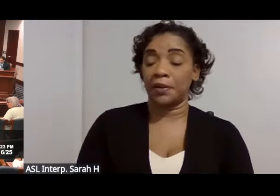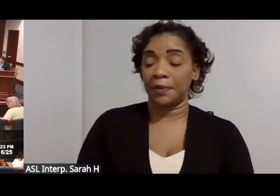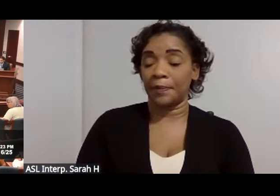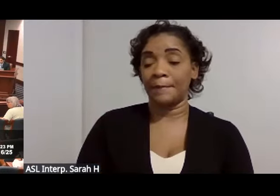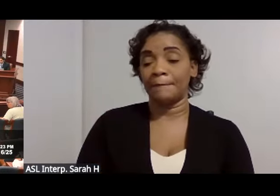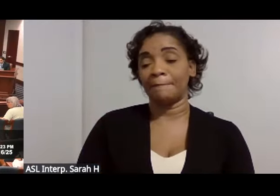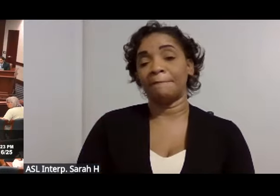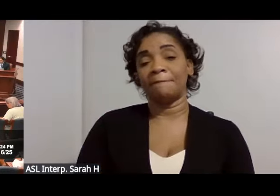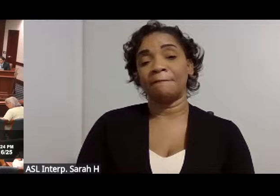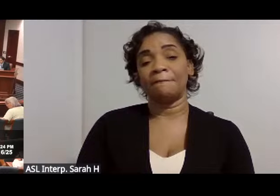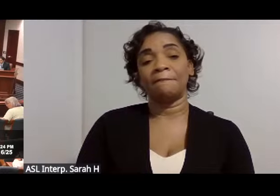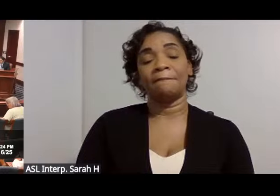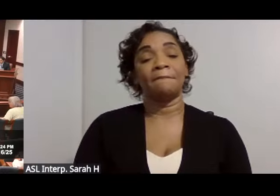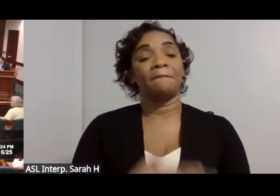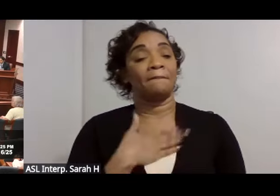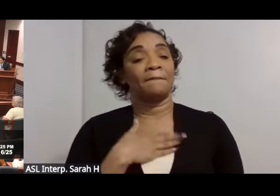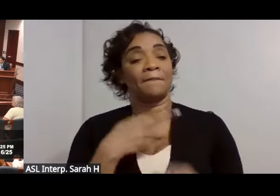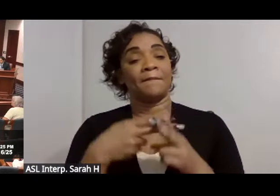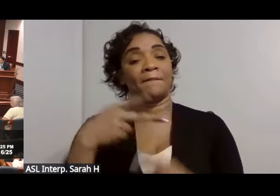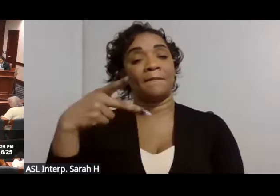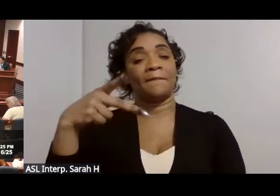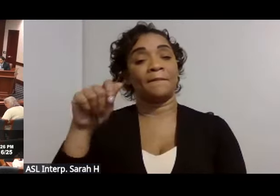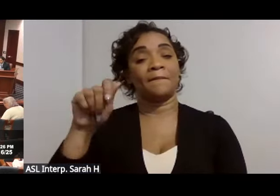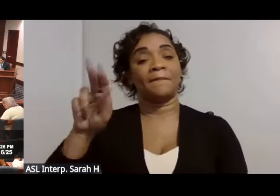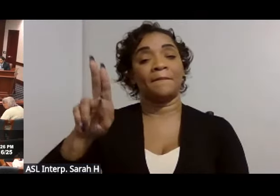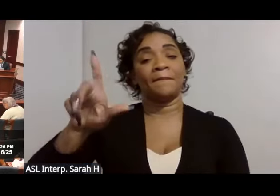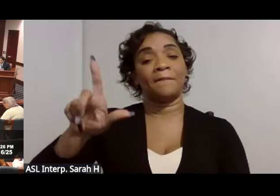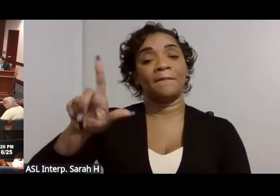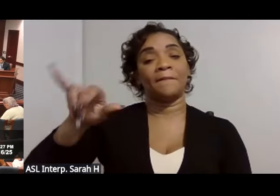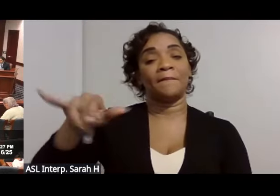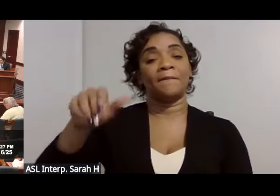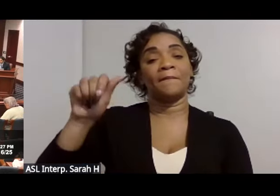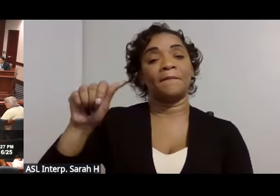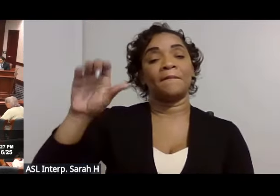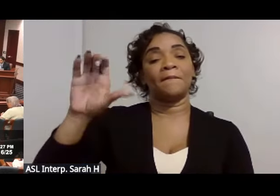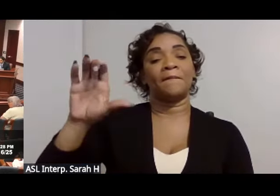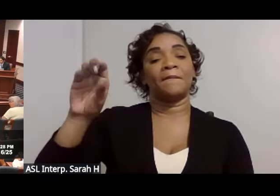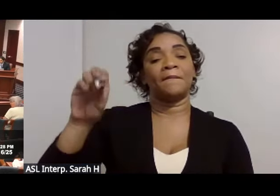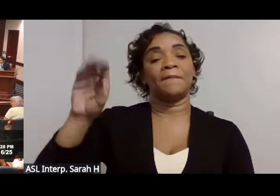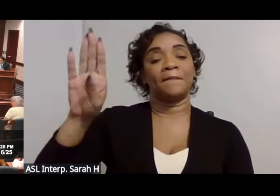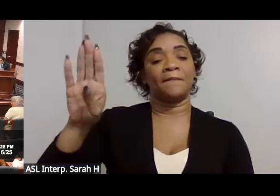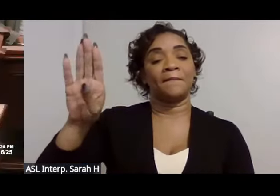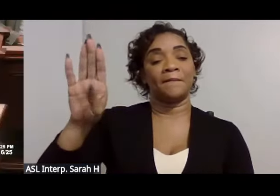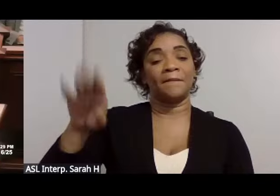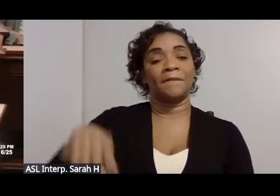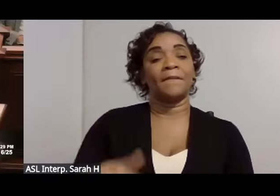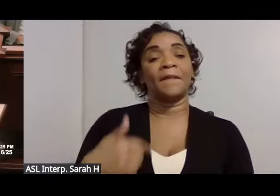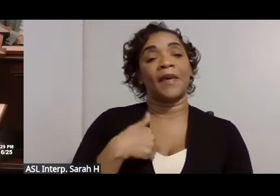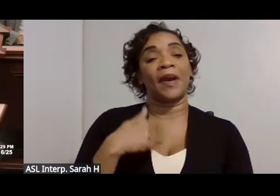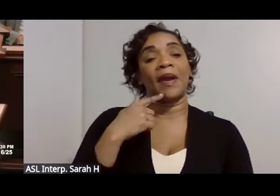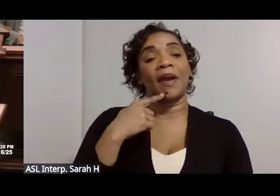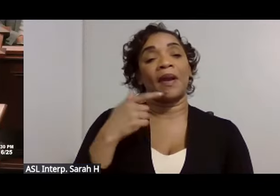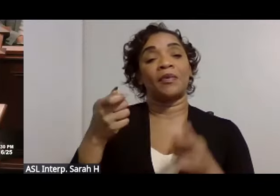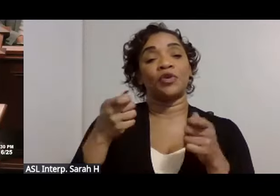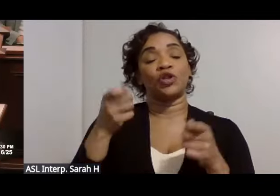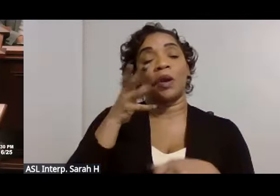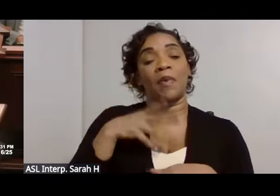My name is Paul Jacob. Could you spell that? Jacob. I'm chairman of Americans for Citizen